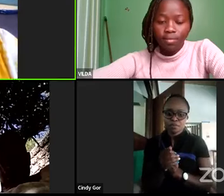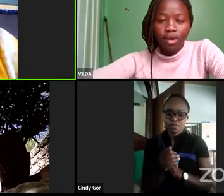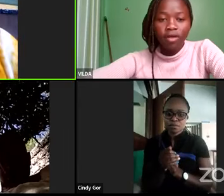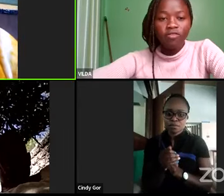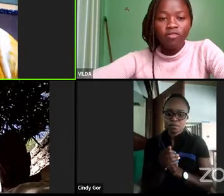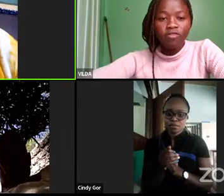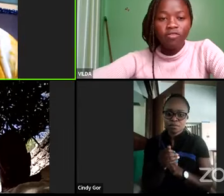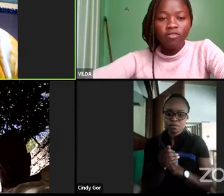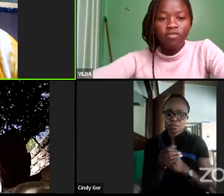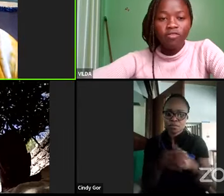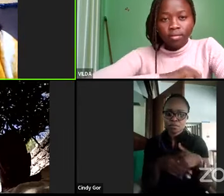Hi.